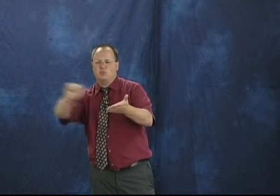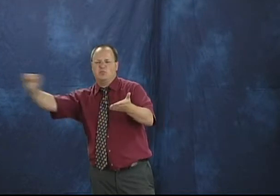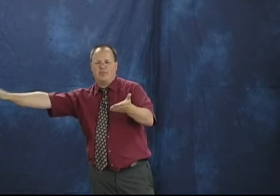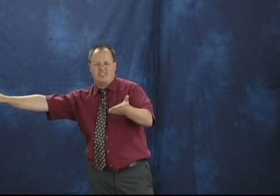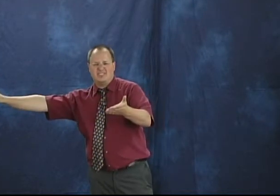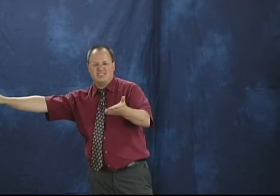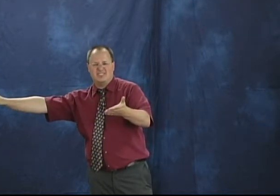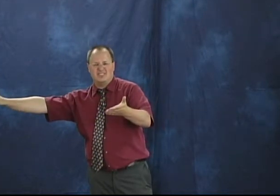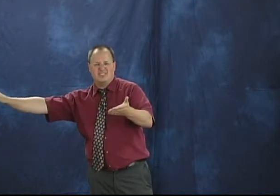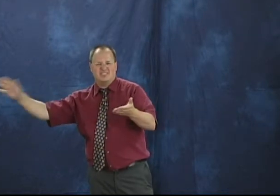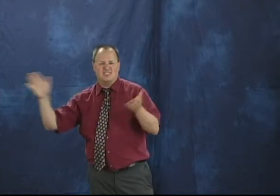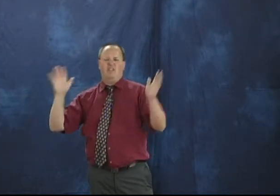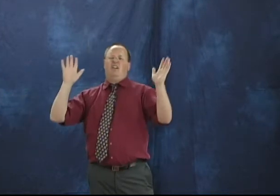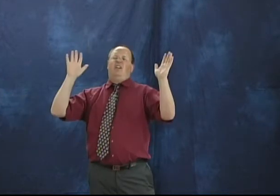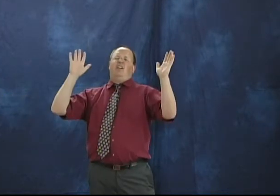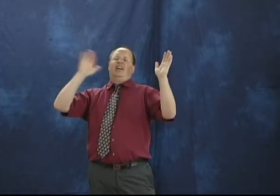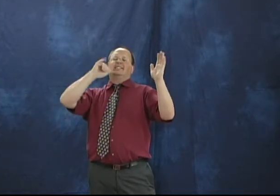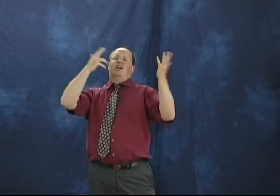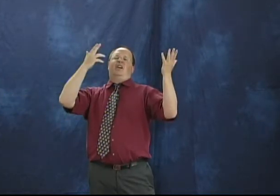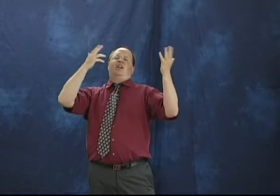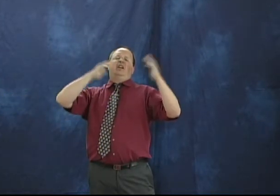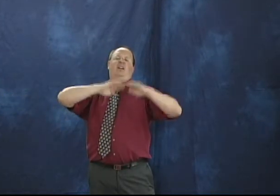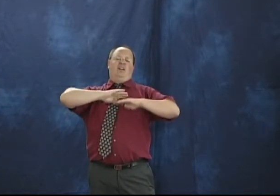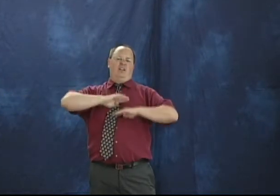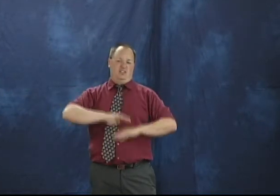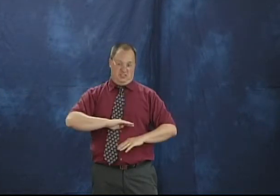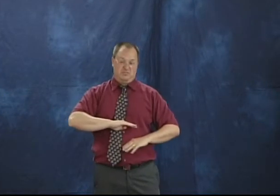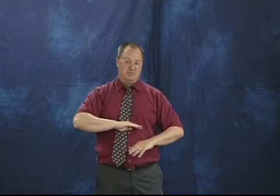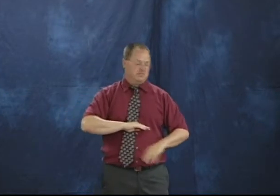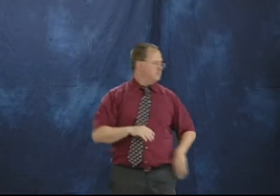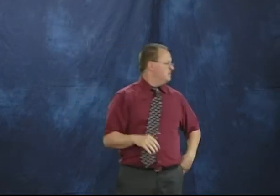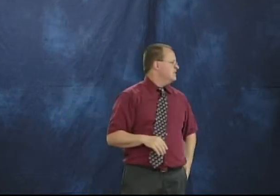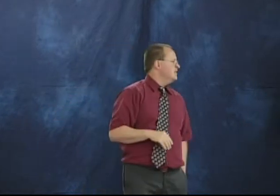And we would understand that we are deserving of hell.